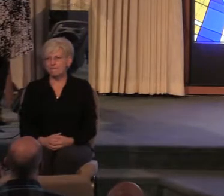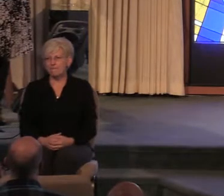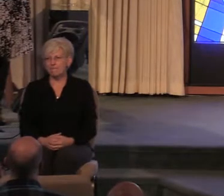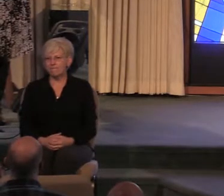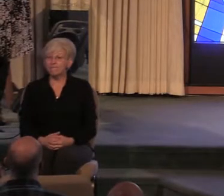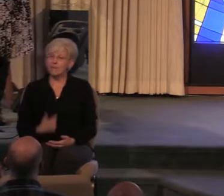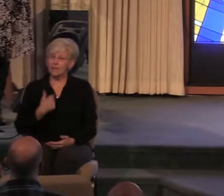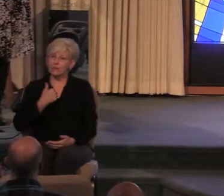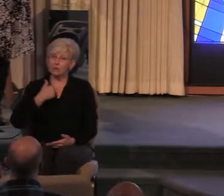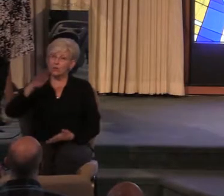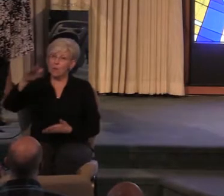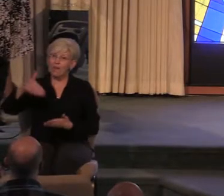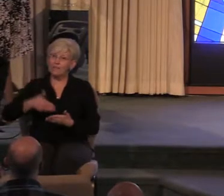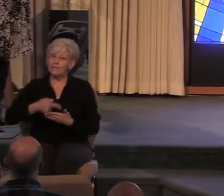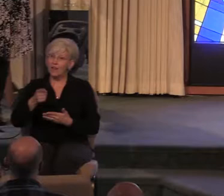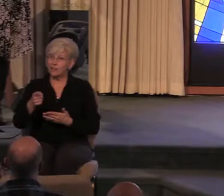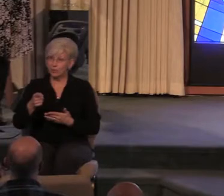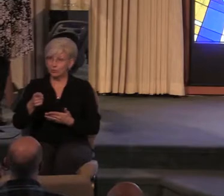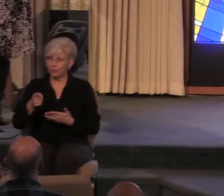So I invite you to take